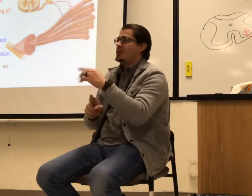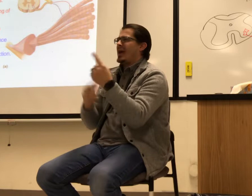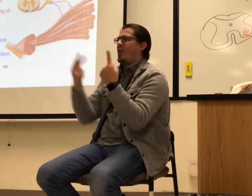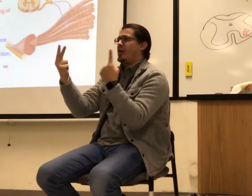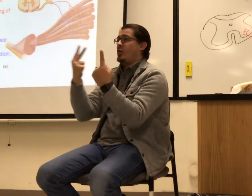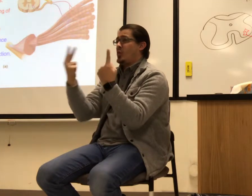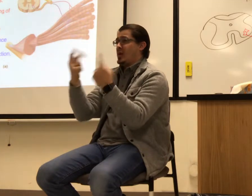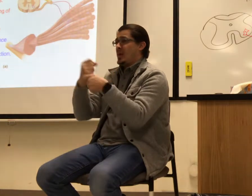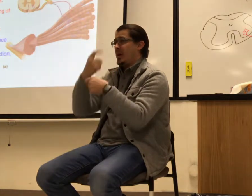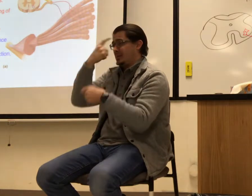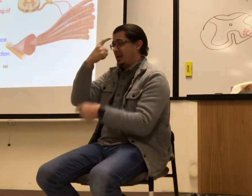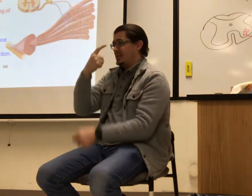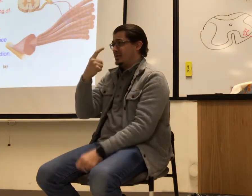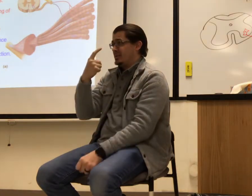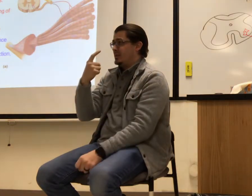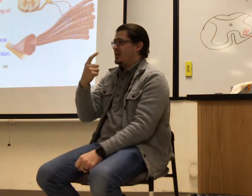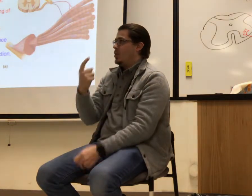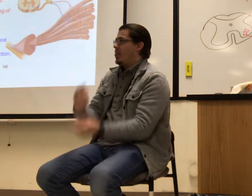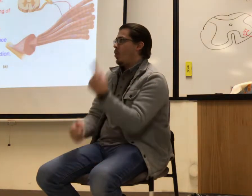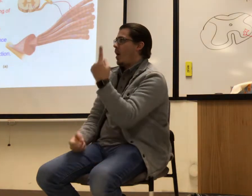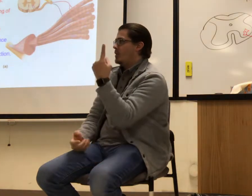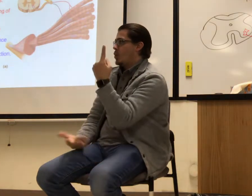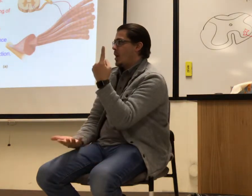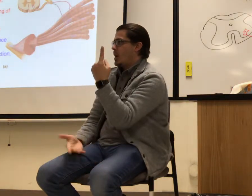That makes sense? What's the one?